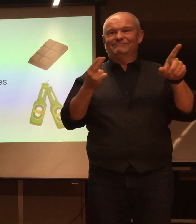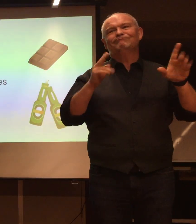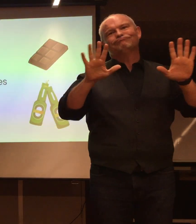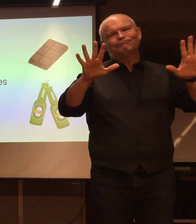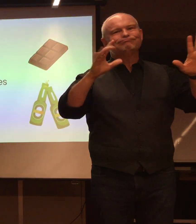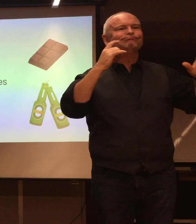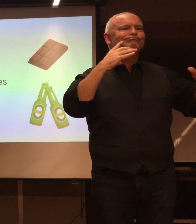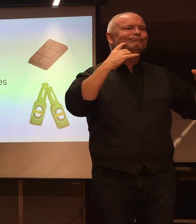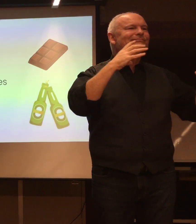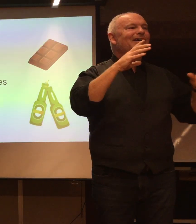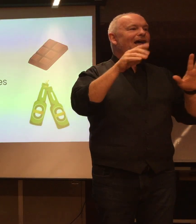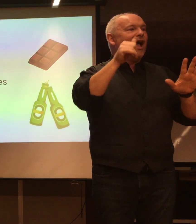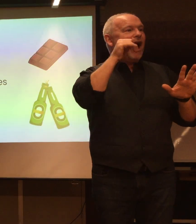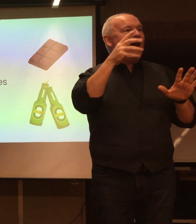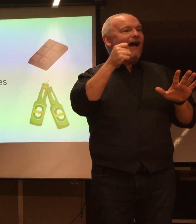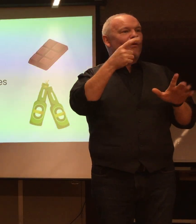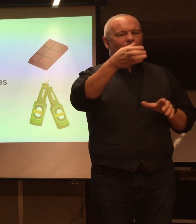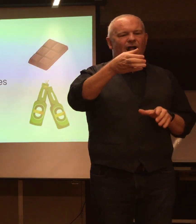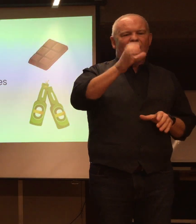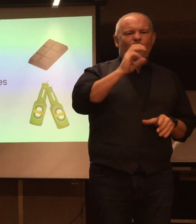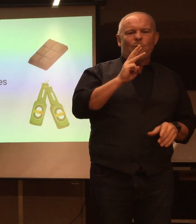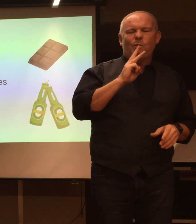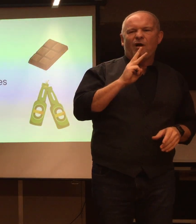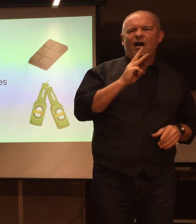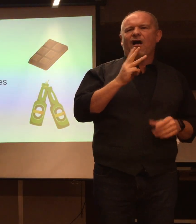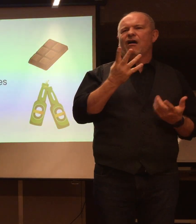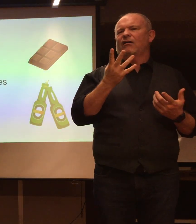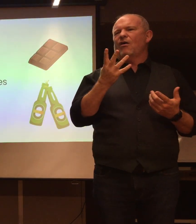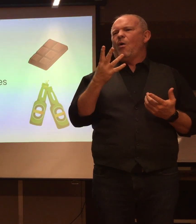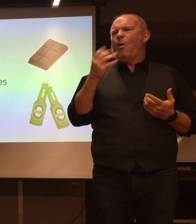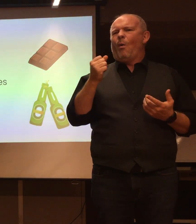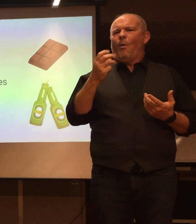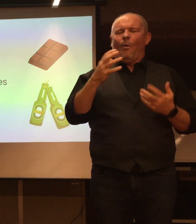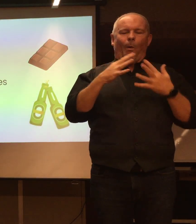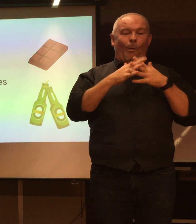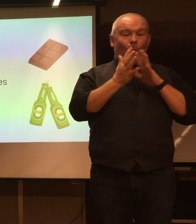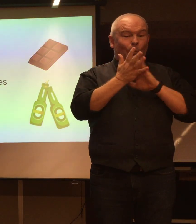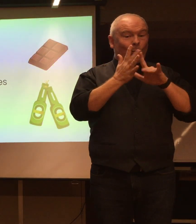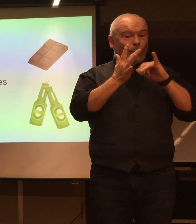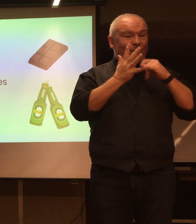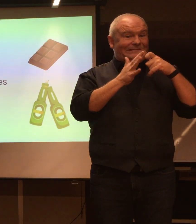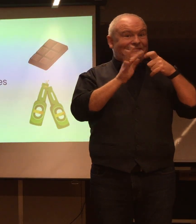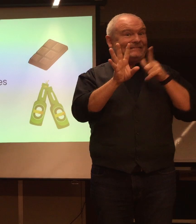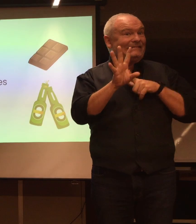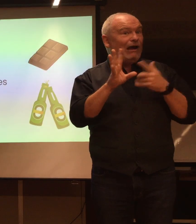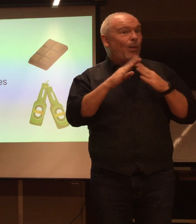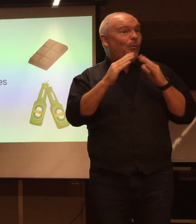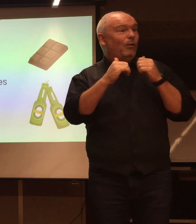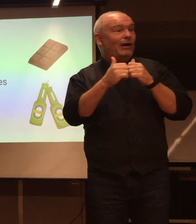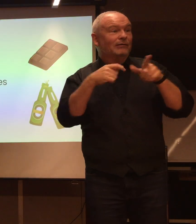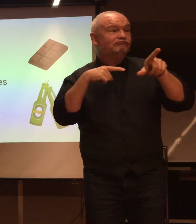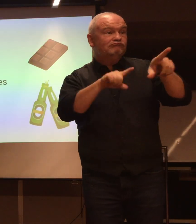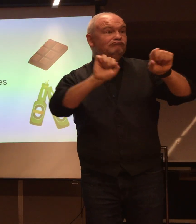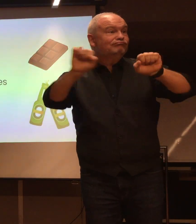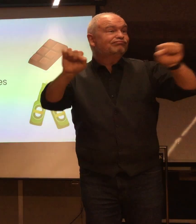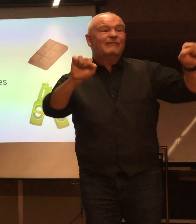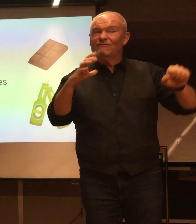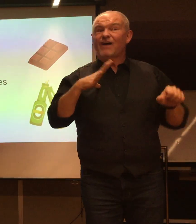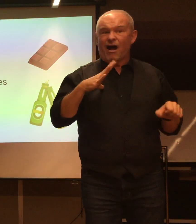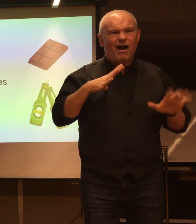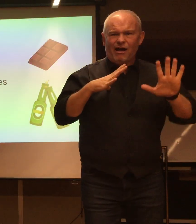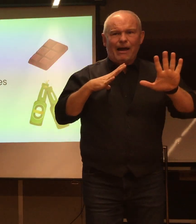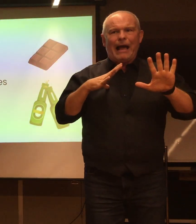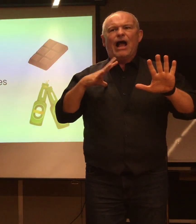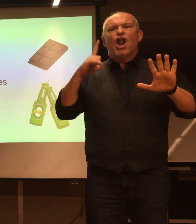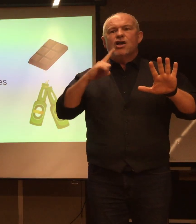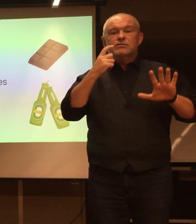So having, you know, a glass of wine or some whiskey on the weekend is perfectly fine, but just trying